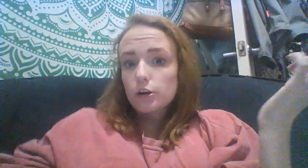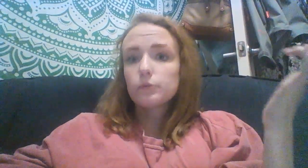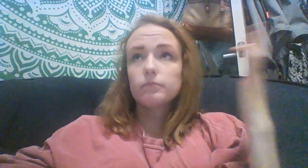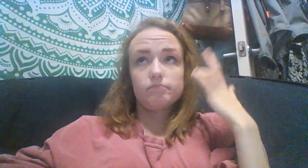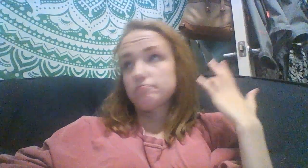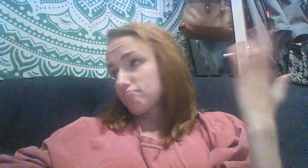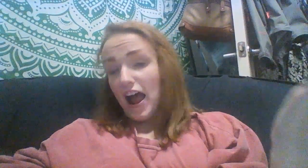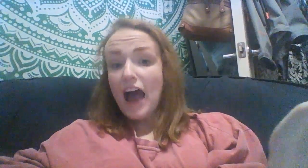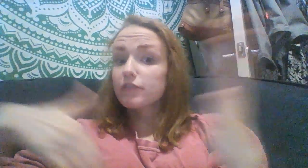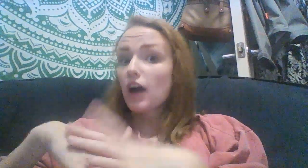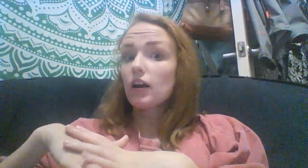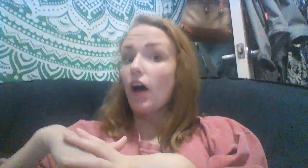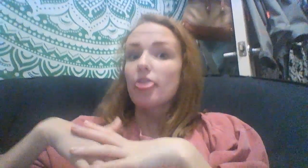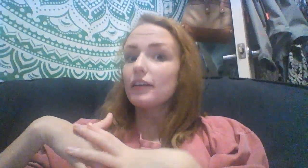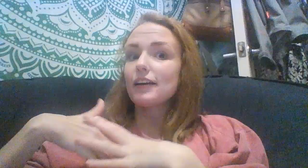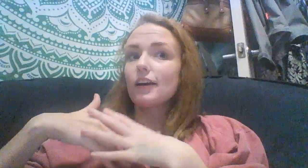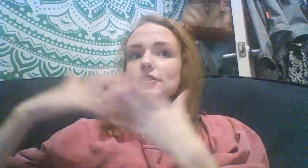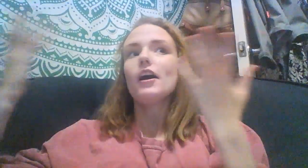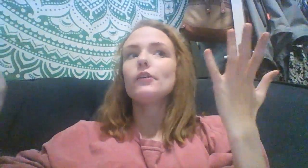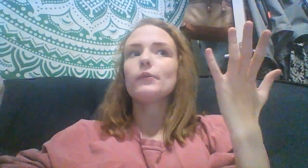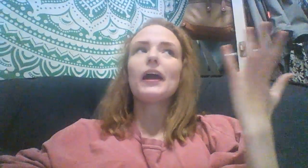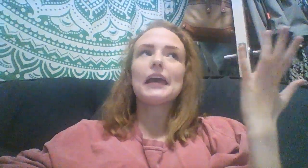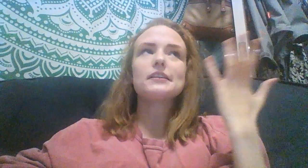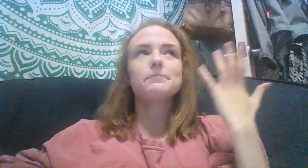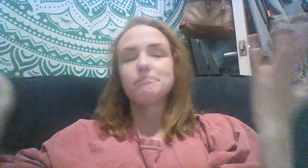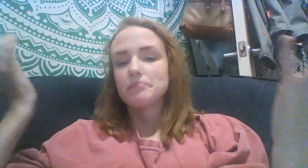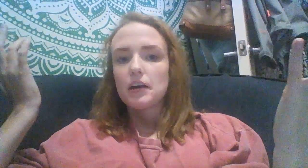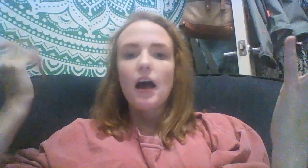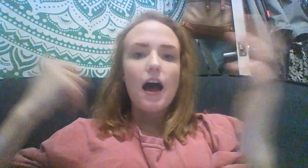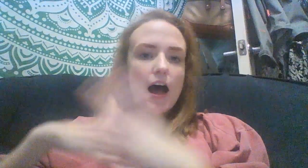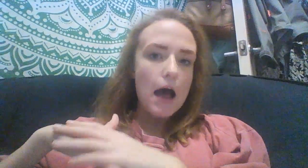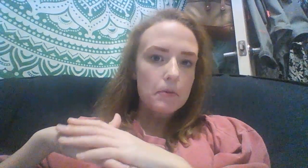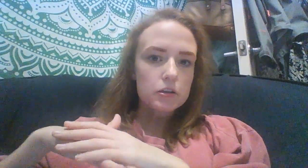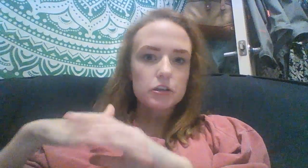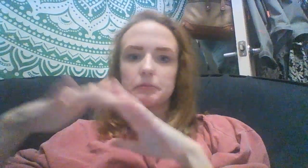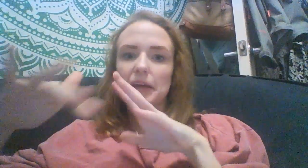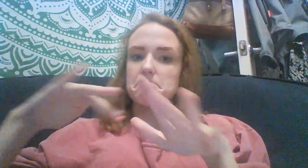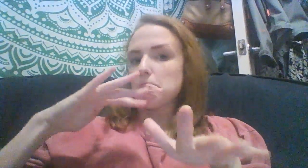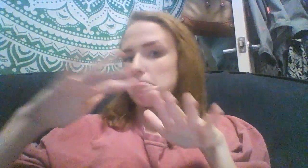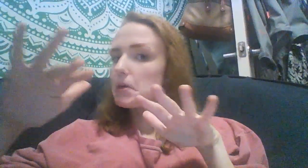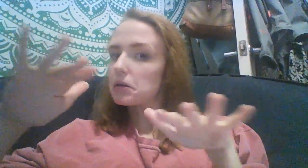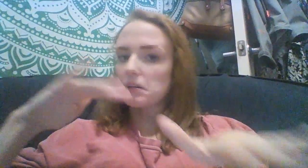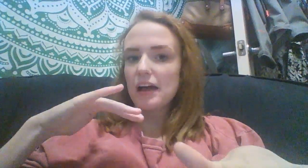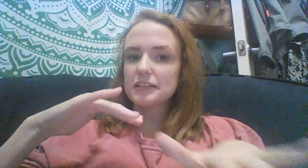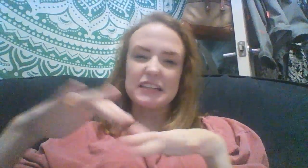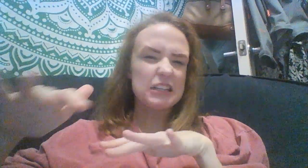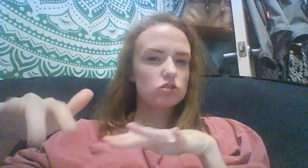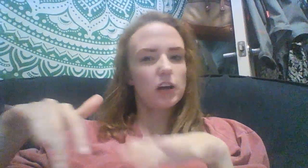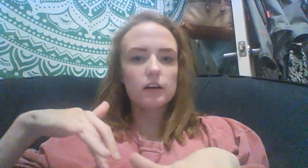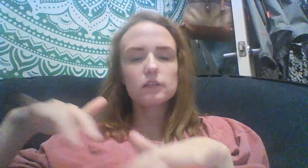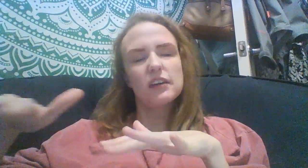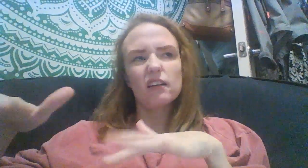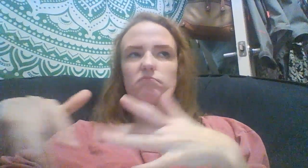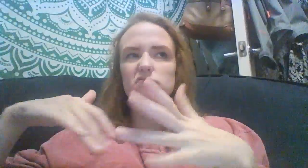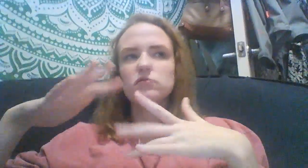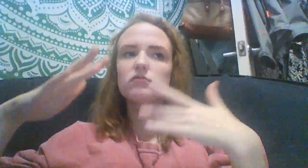So I've got a lot of the 9 yards. Oh, and I'm also like middle class-ish, kind of, yeah.